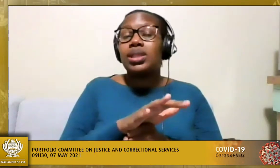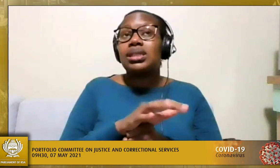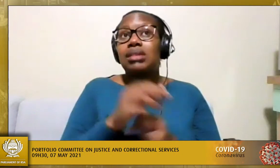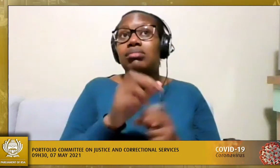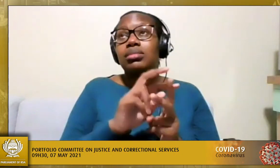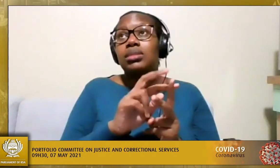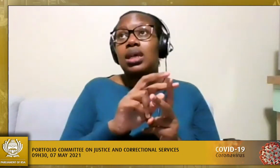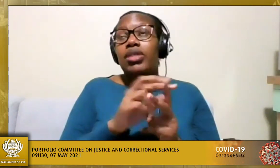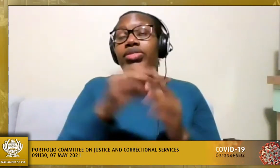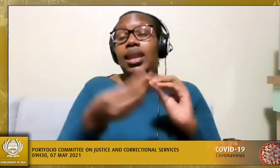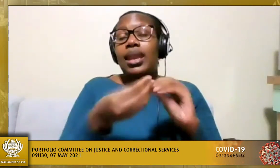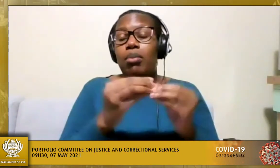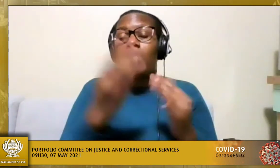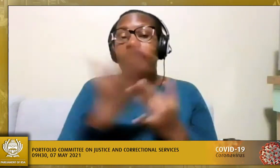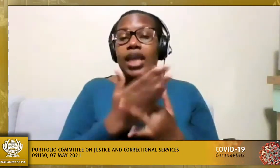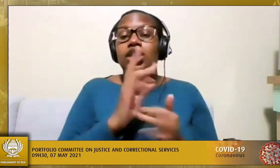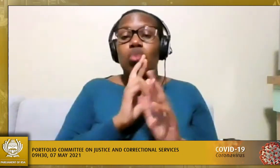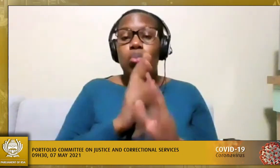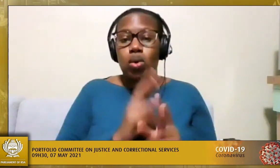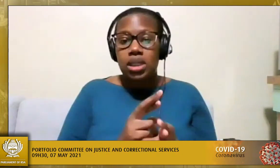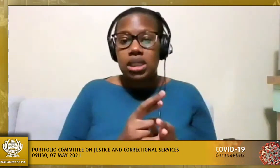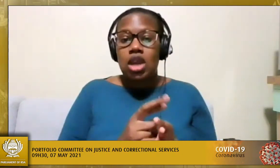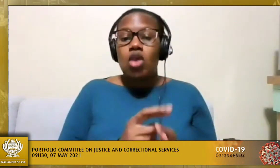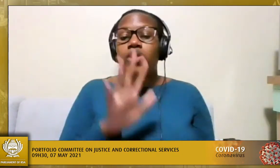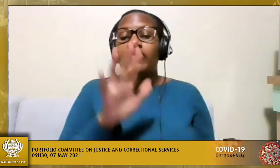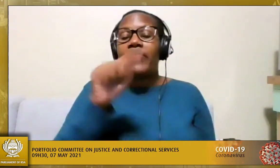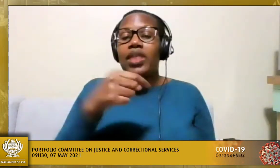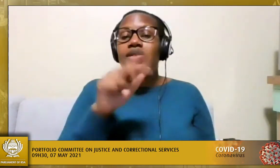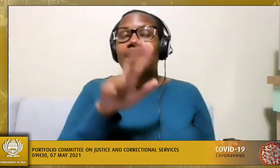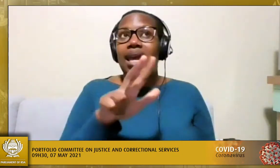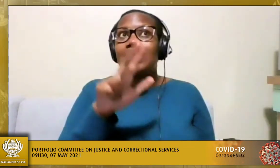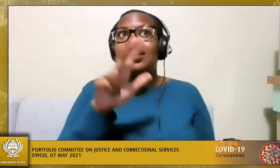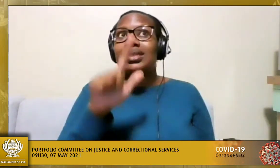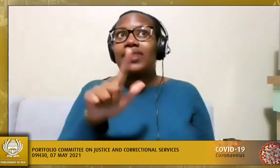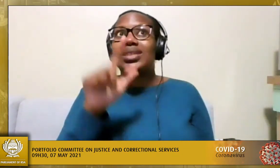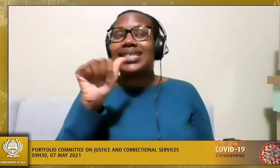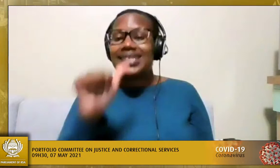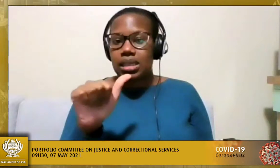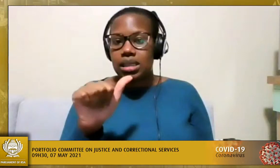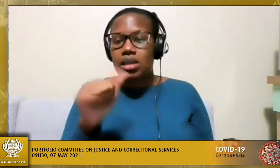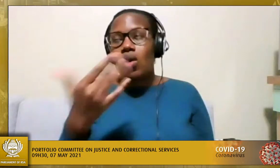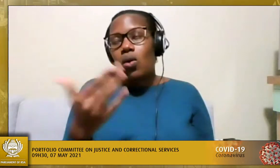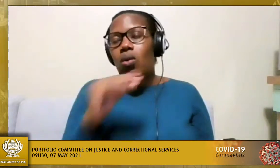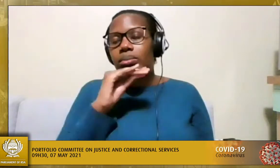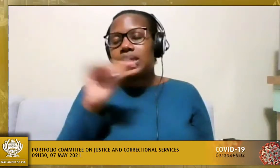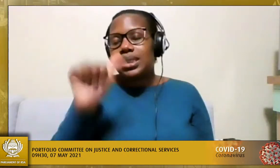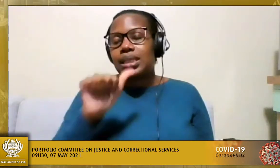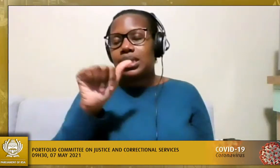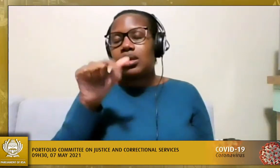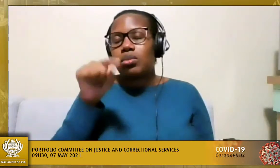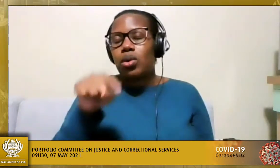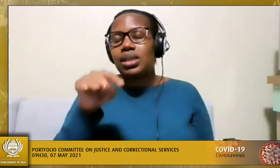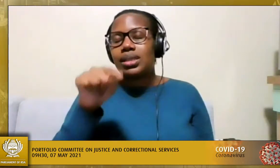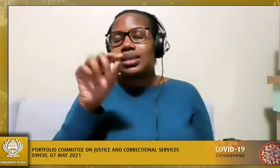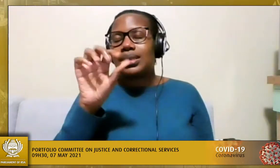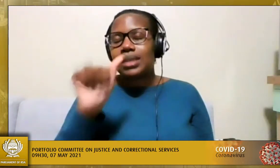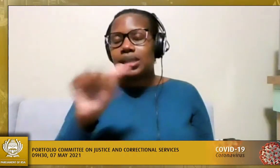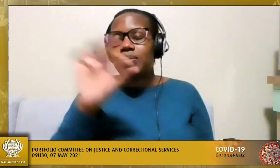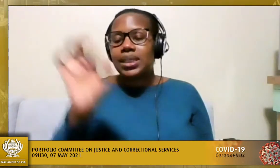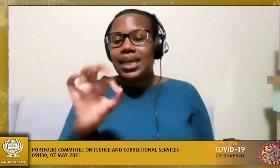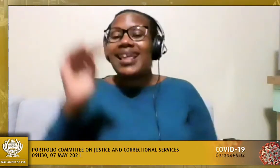reported where it was 5876 or 16.6 percent less matters